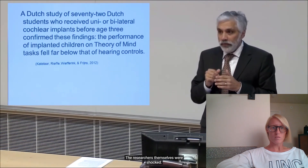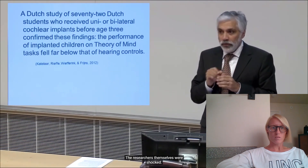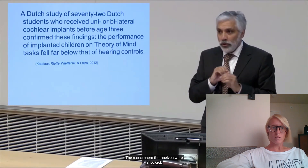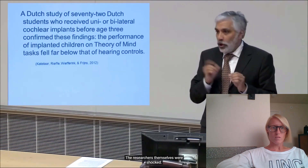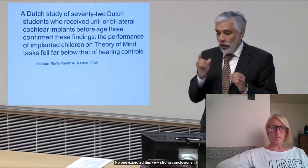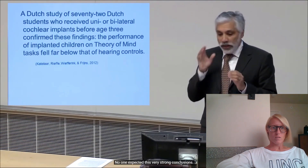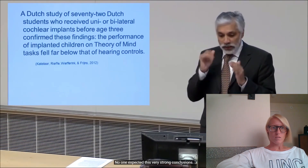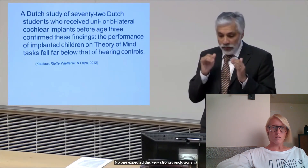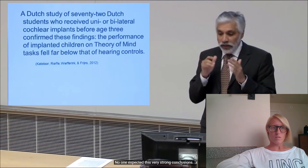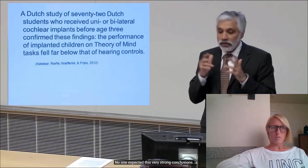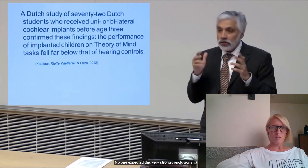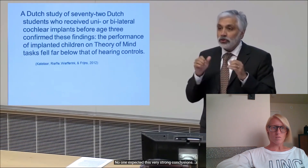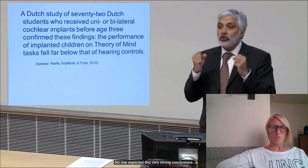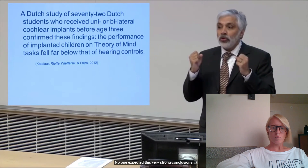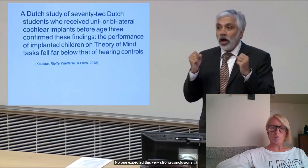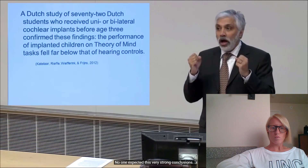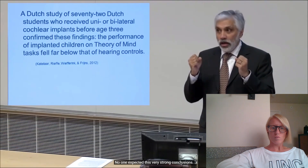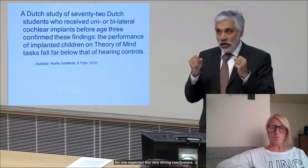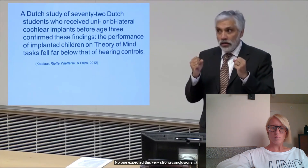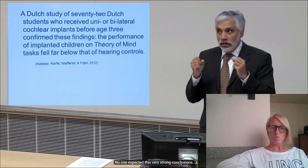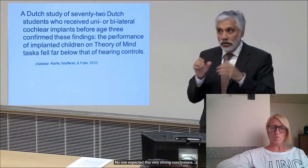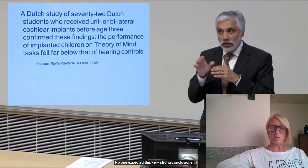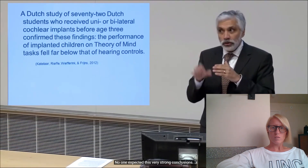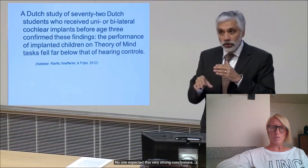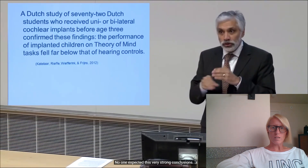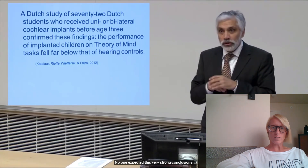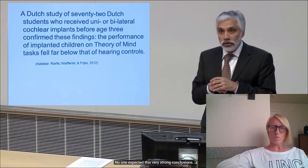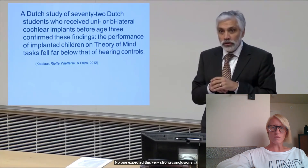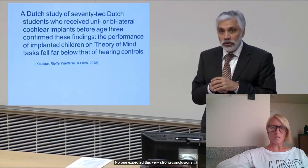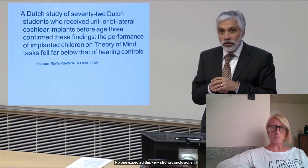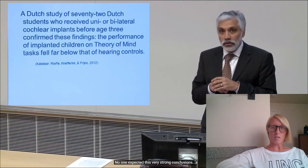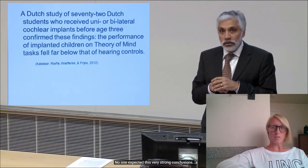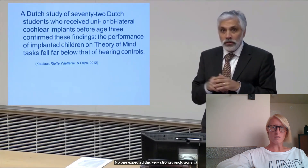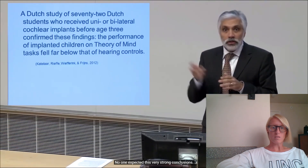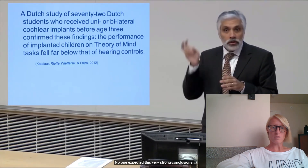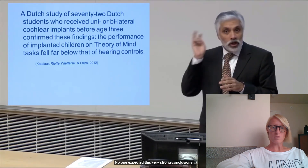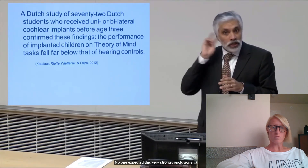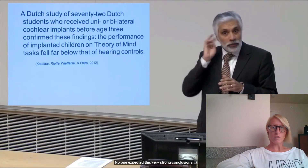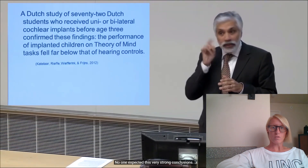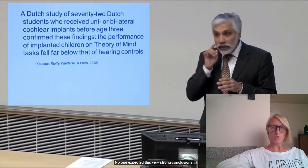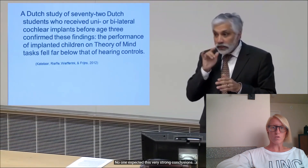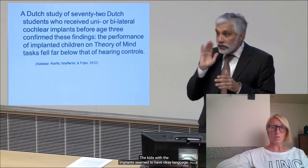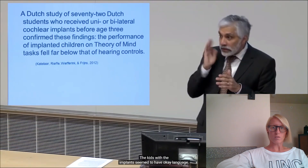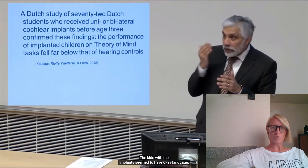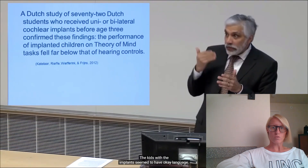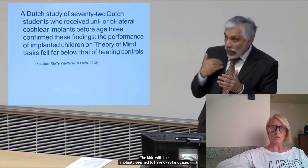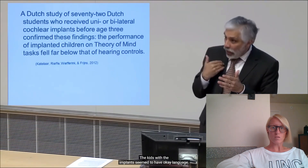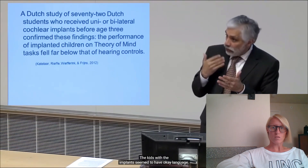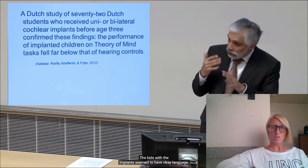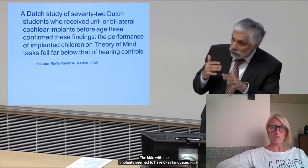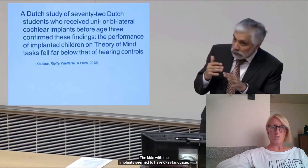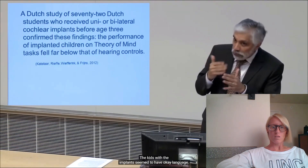shocked. No one expected this. And no one expected Very strong conclusions. The